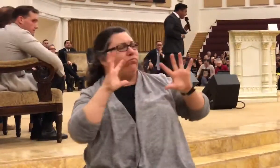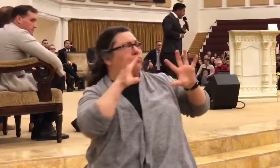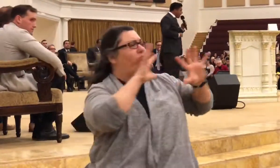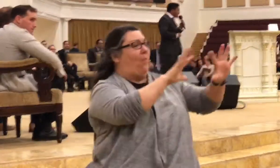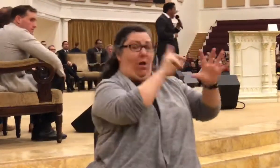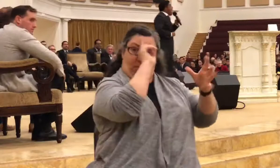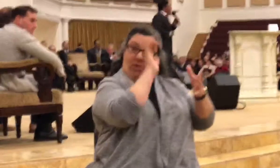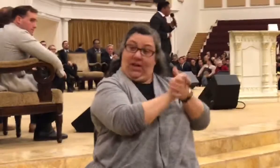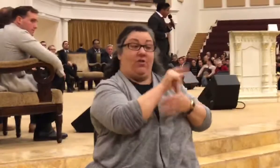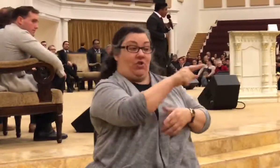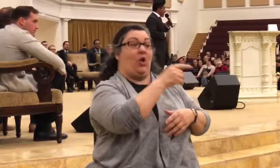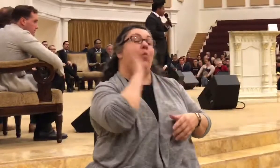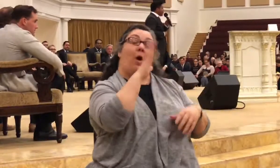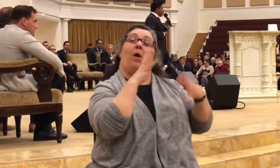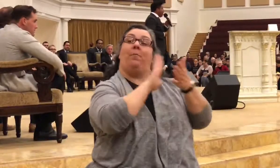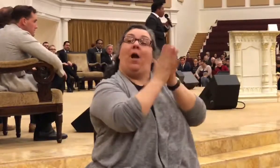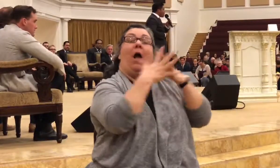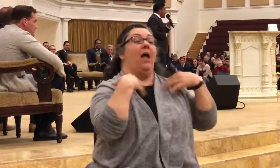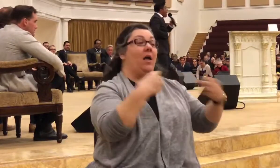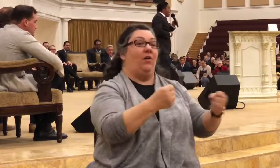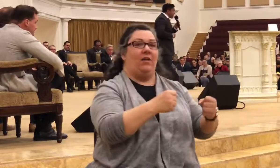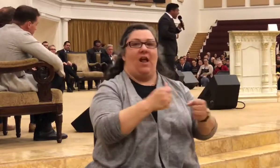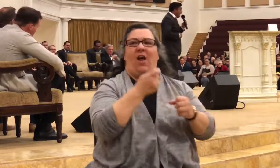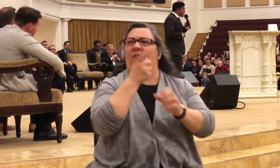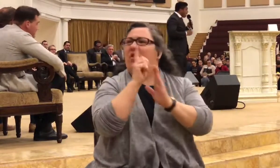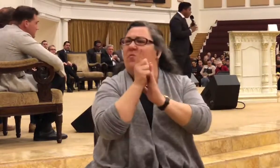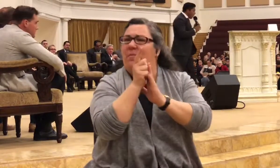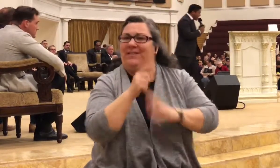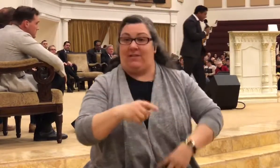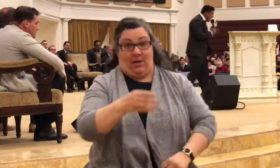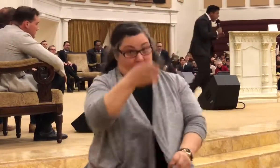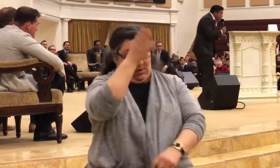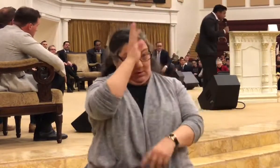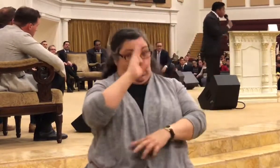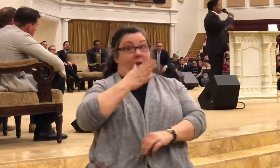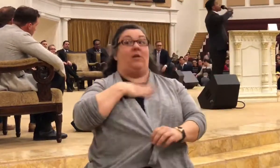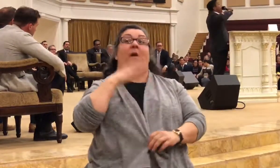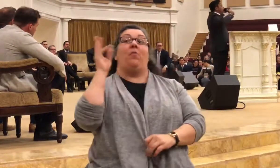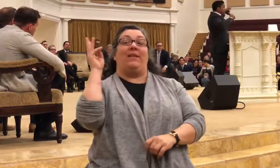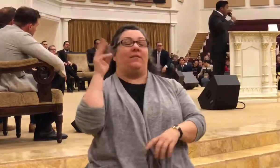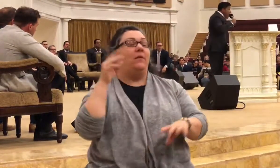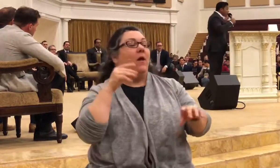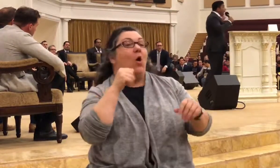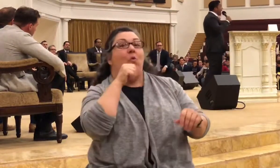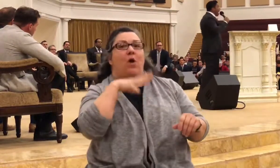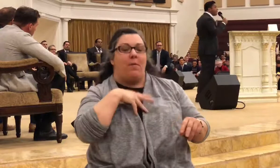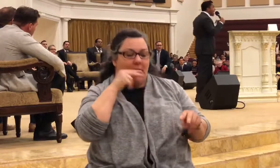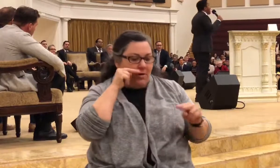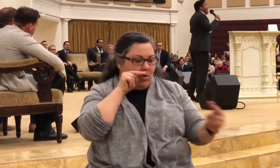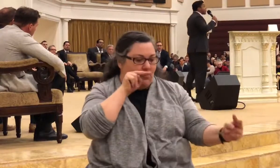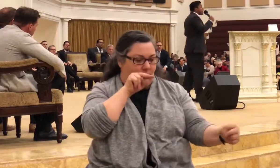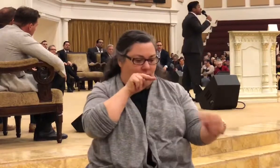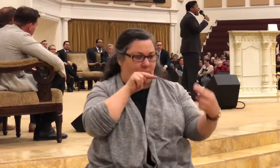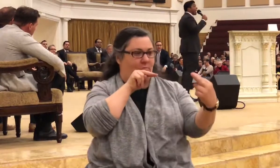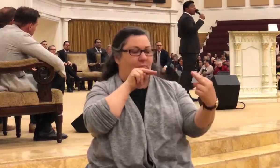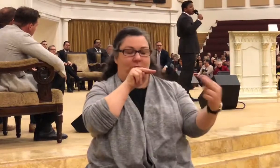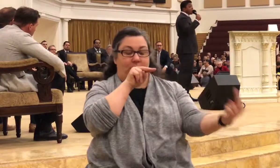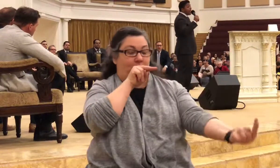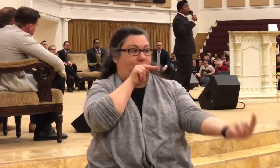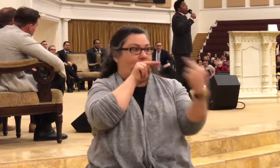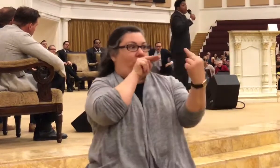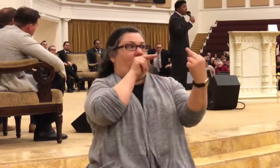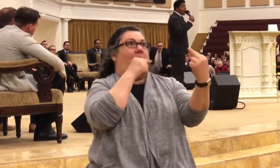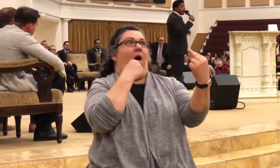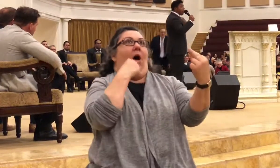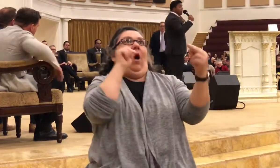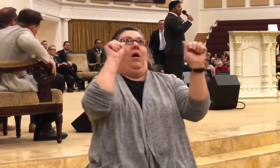going to be healed. And within the next few moments, as God is my witness, she looked up and she looked right at me and she said, I can